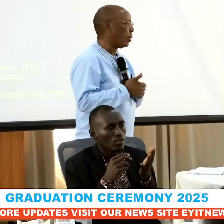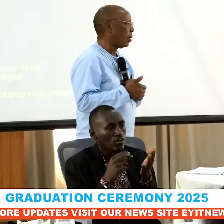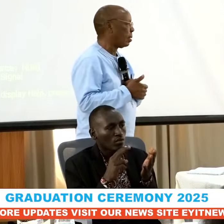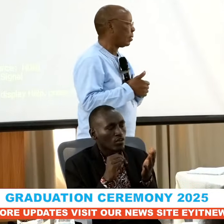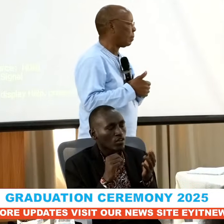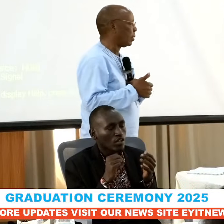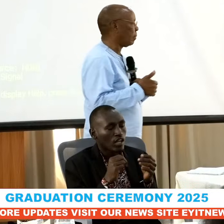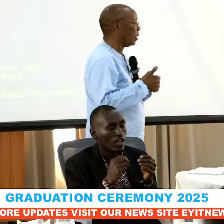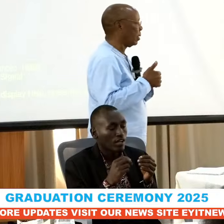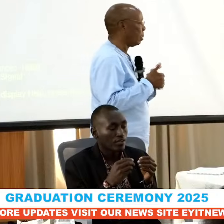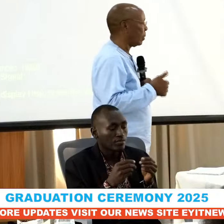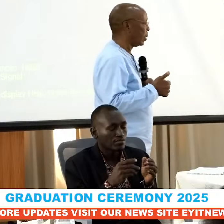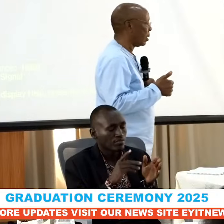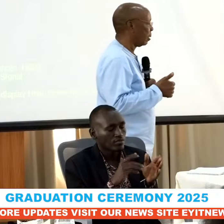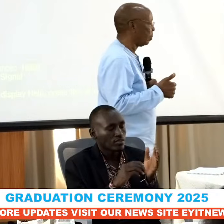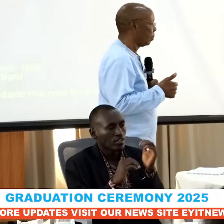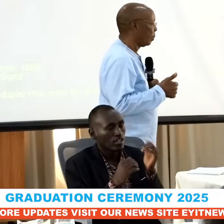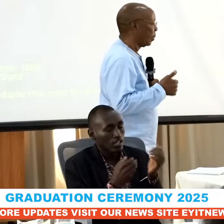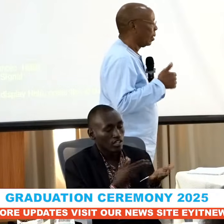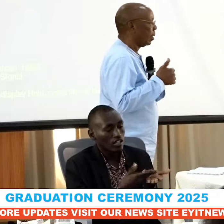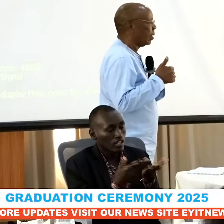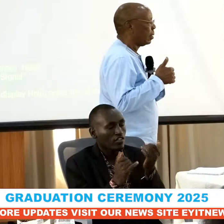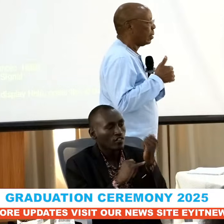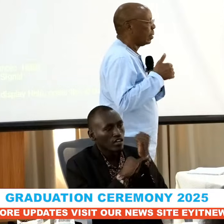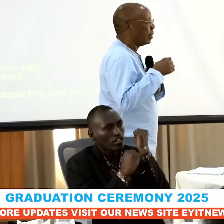employ a specific interpreter.